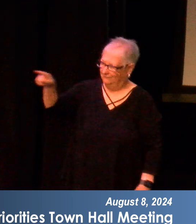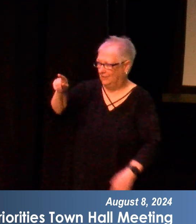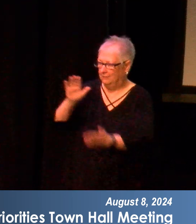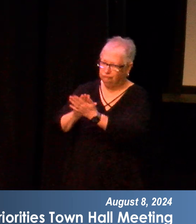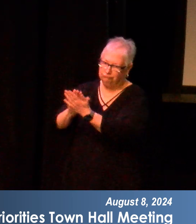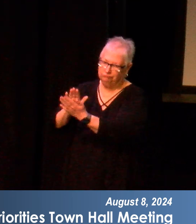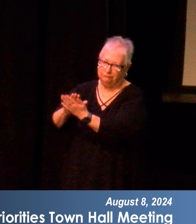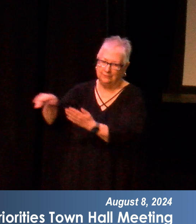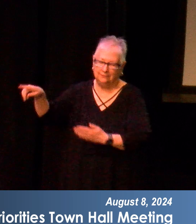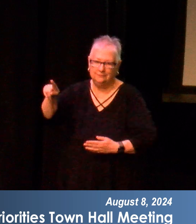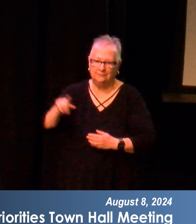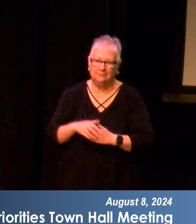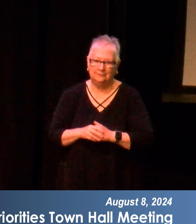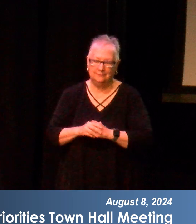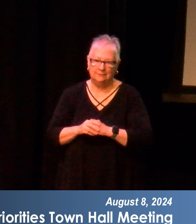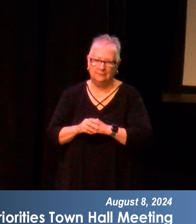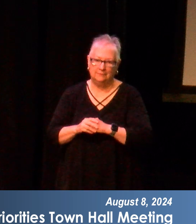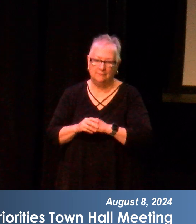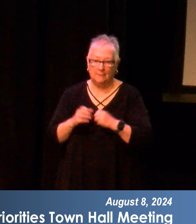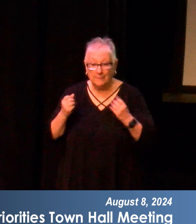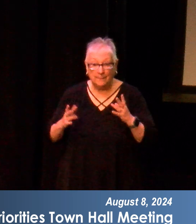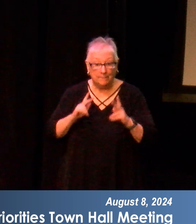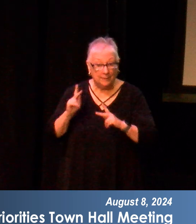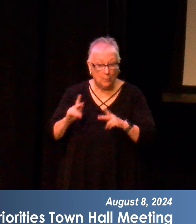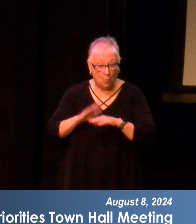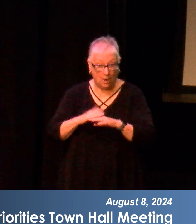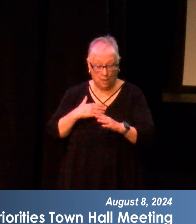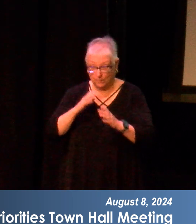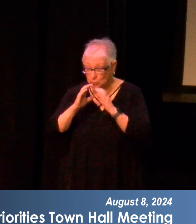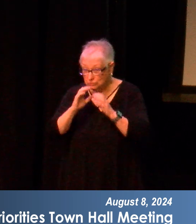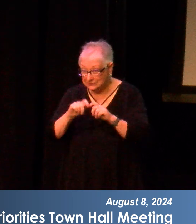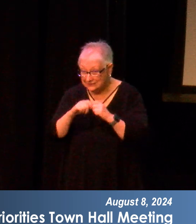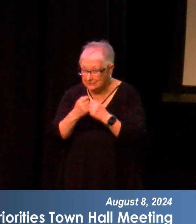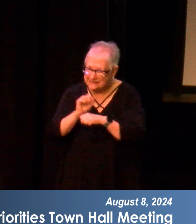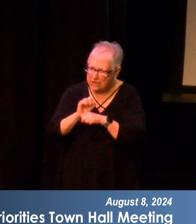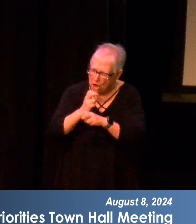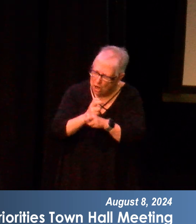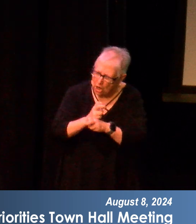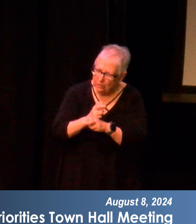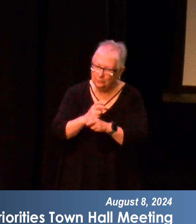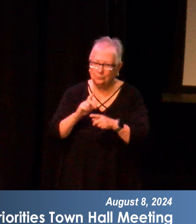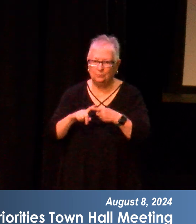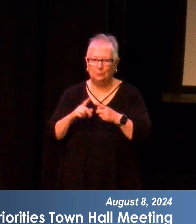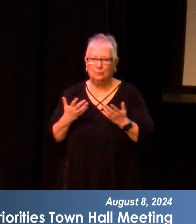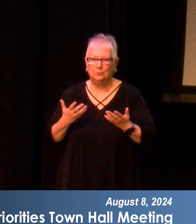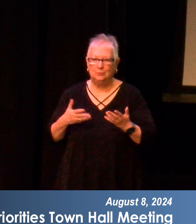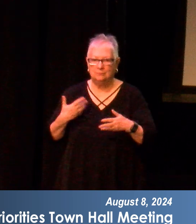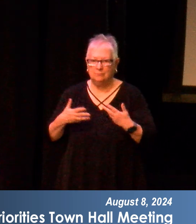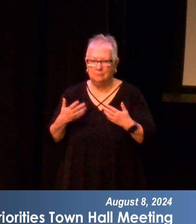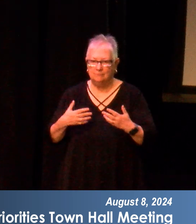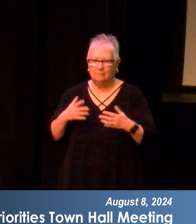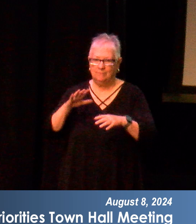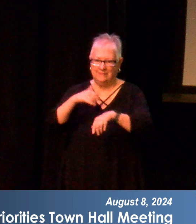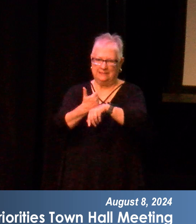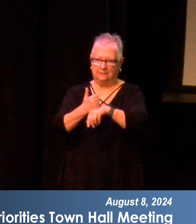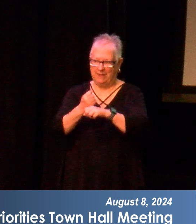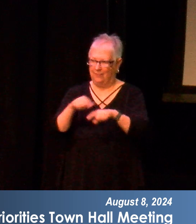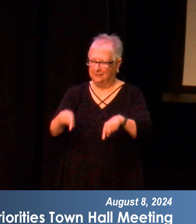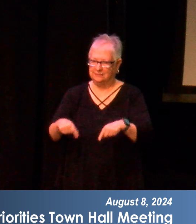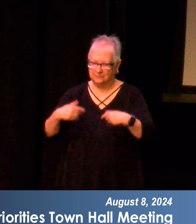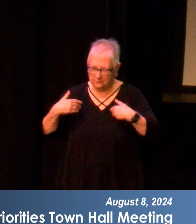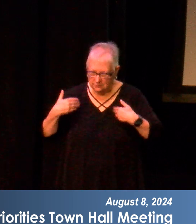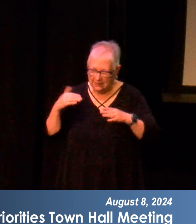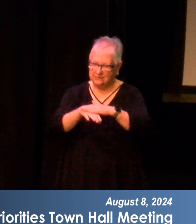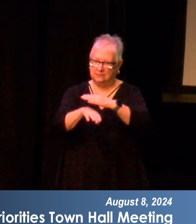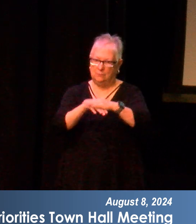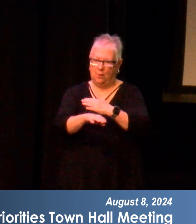And so a lot of folks in our communications team worked really hard to pull these listening sessions together, to arrange the venues,